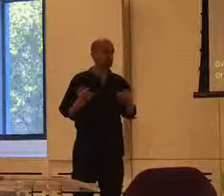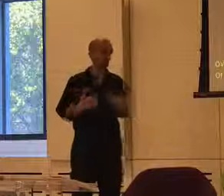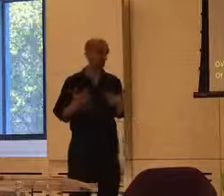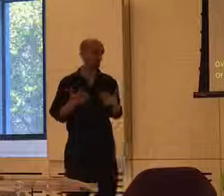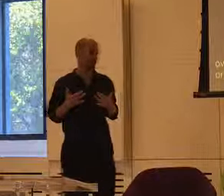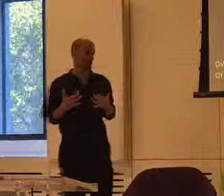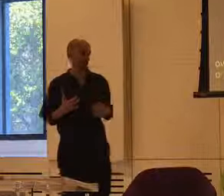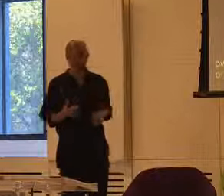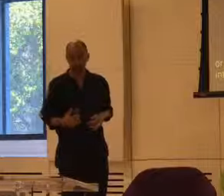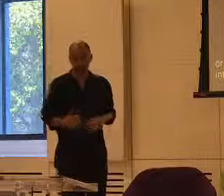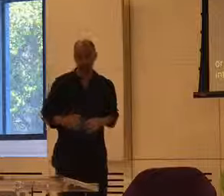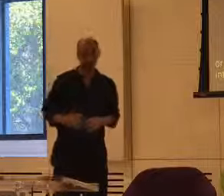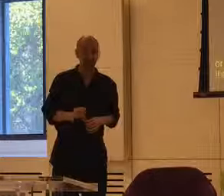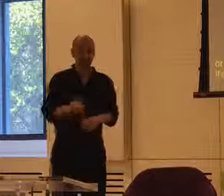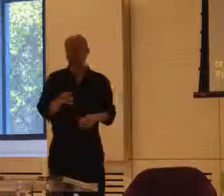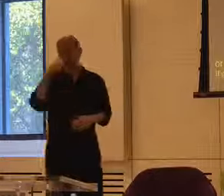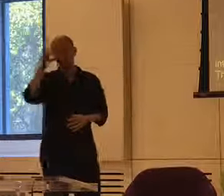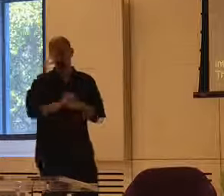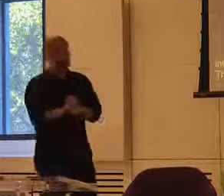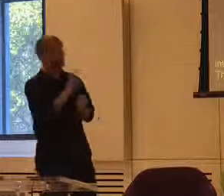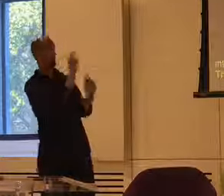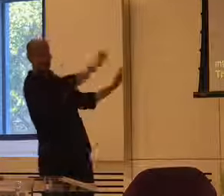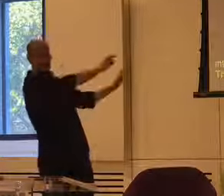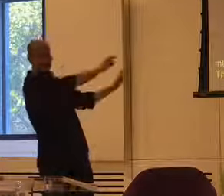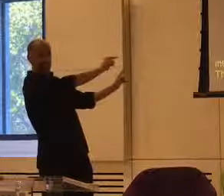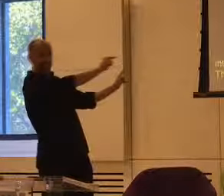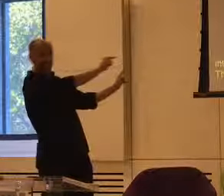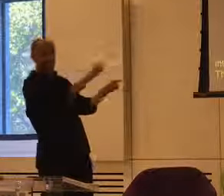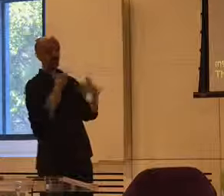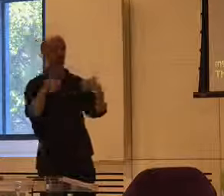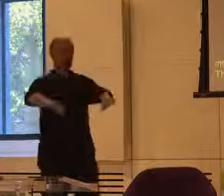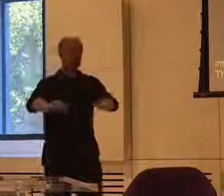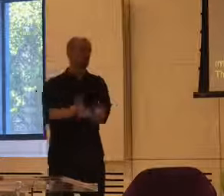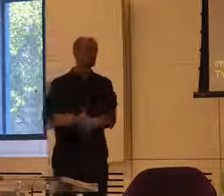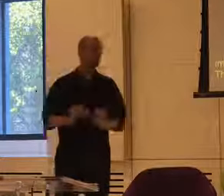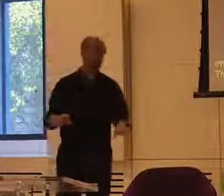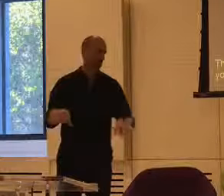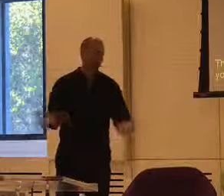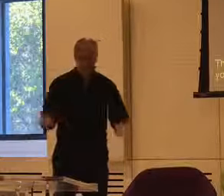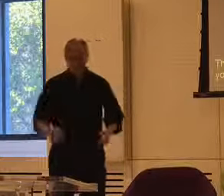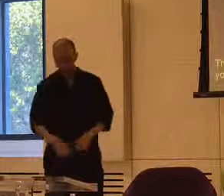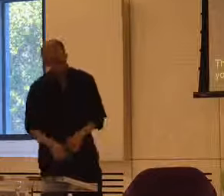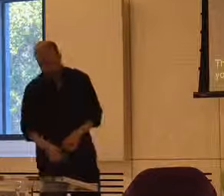seems to be the most important thing in my view. If you remember that, that'll be great.